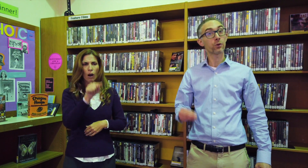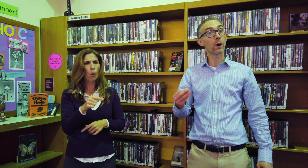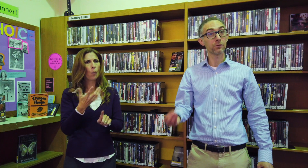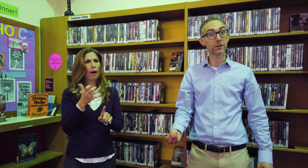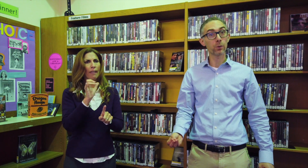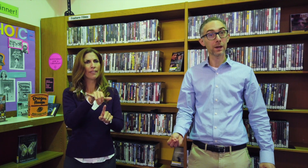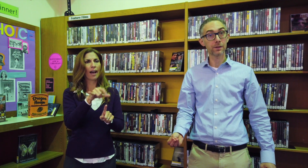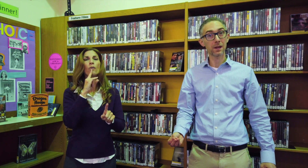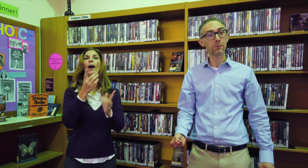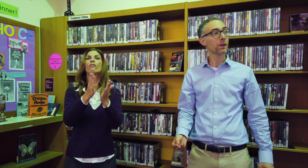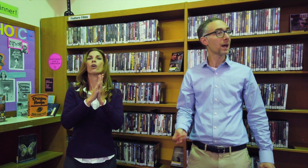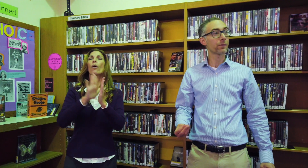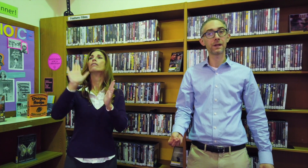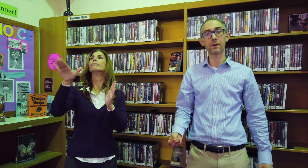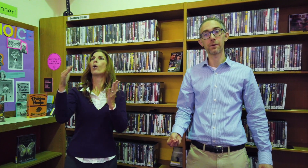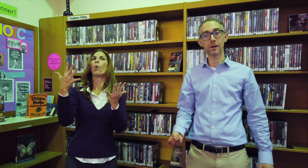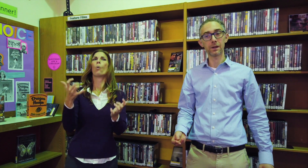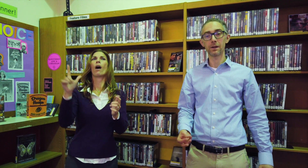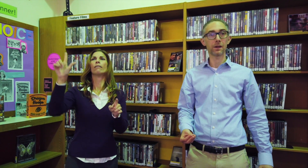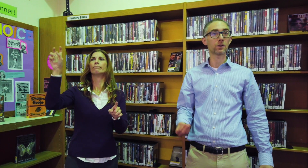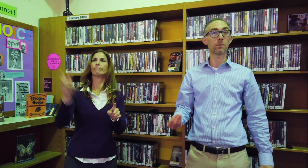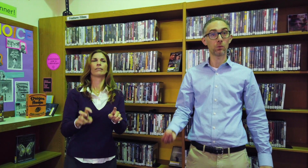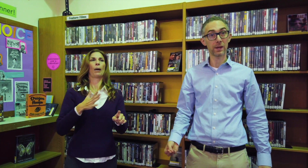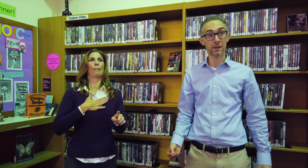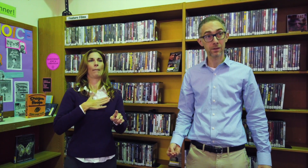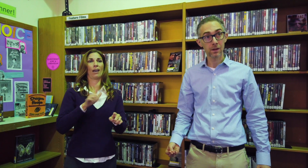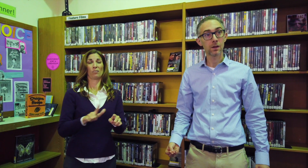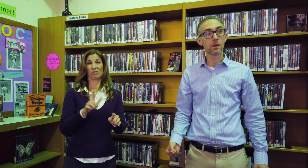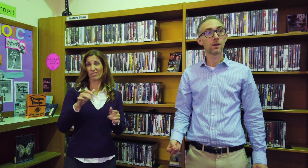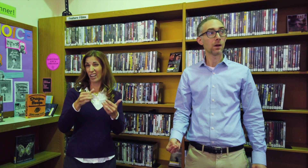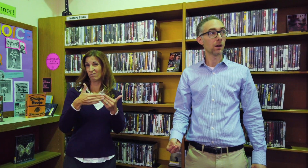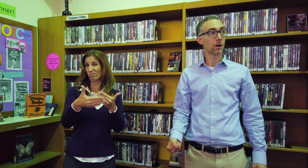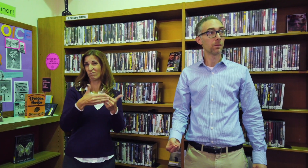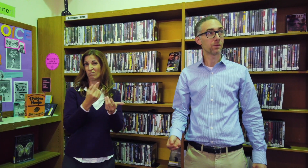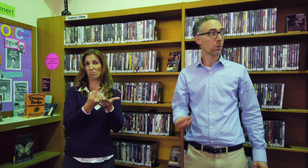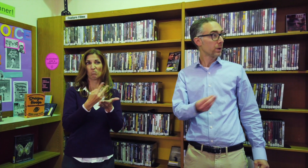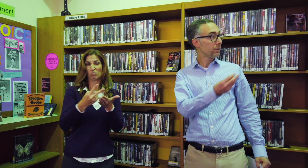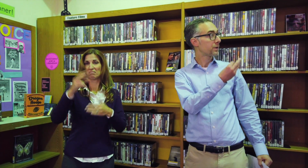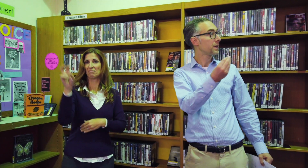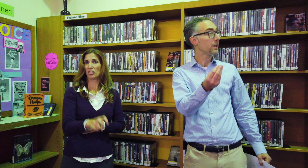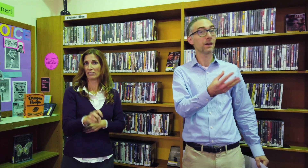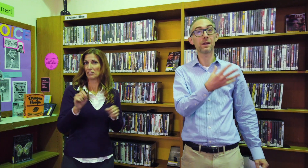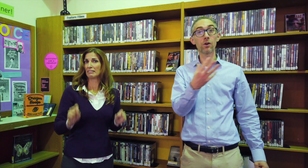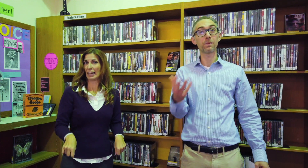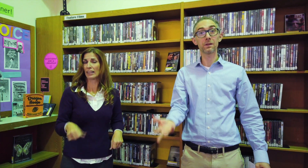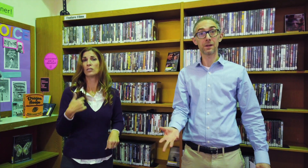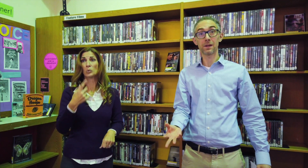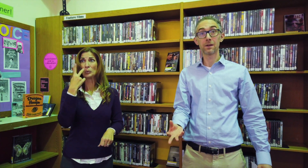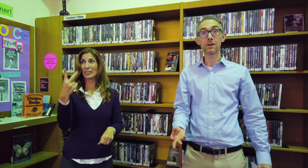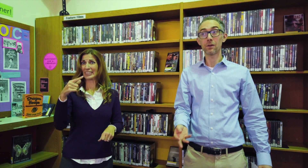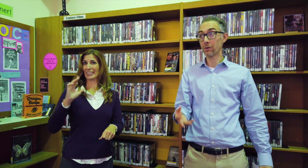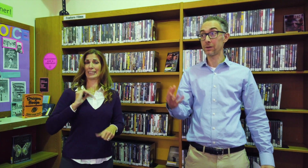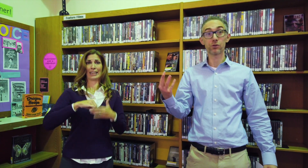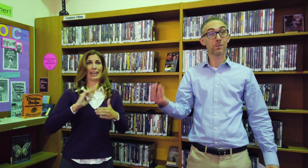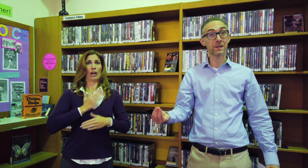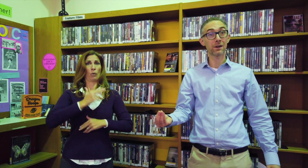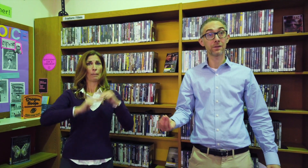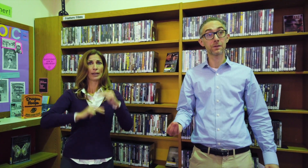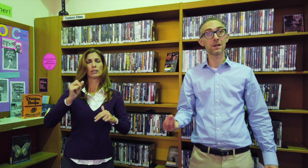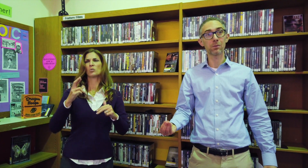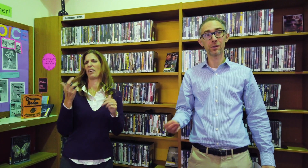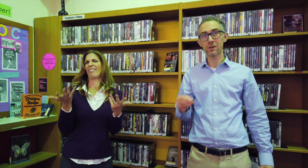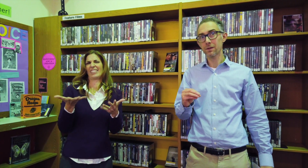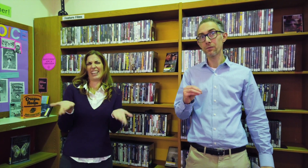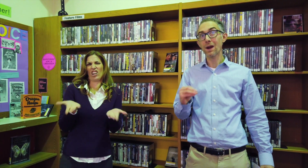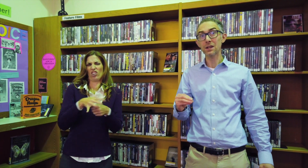can request, and we'll have it here in a couple weeks. So what you see in our building, or in Germantown